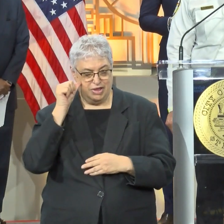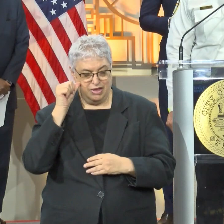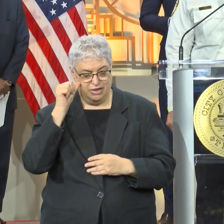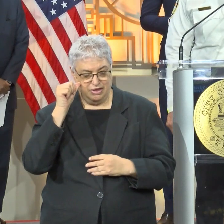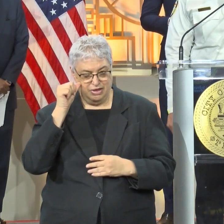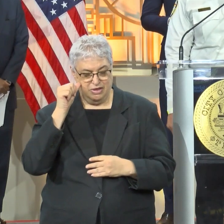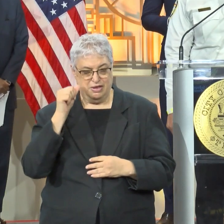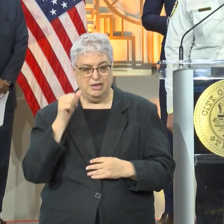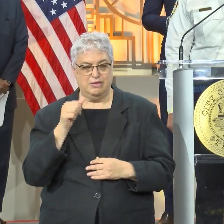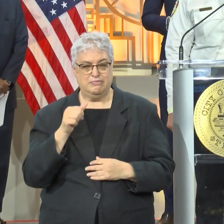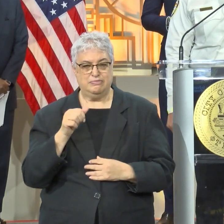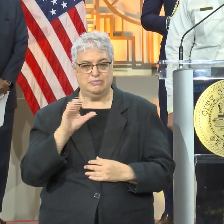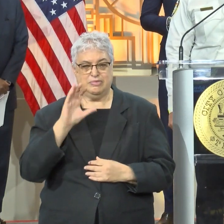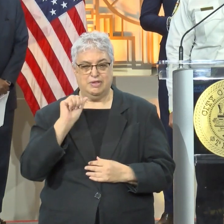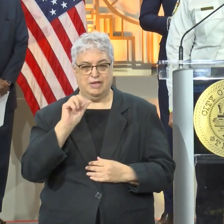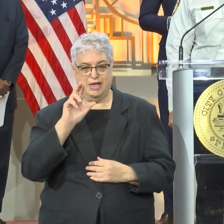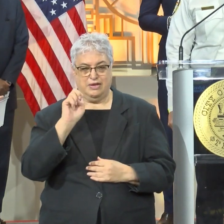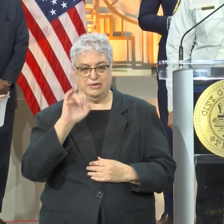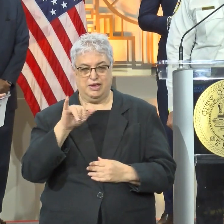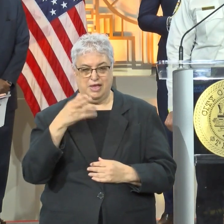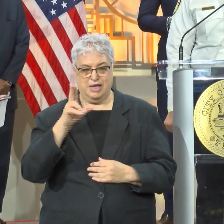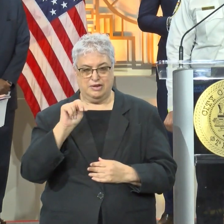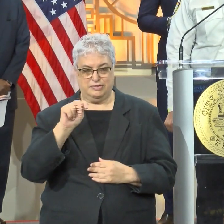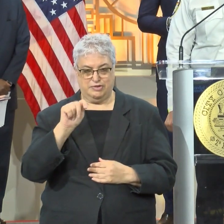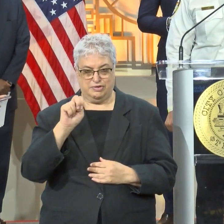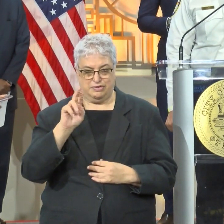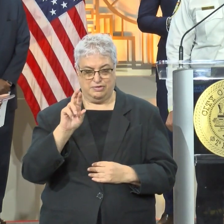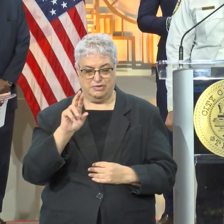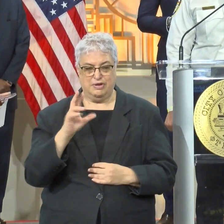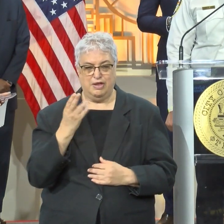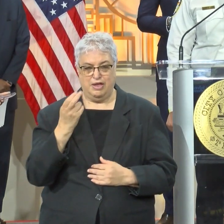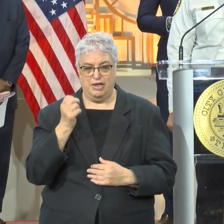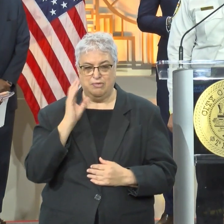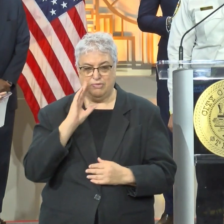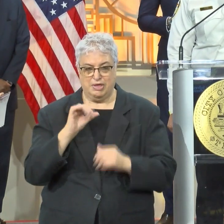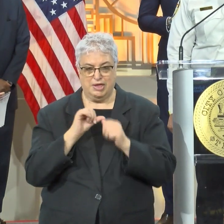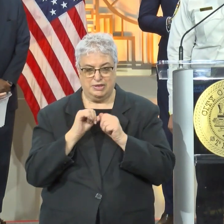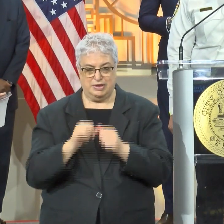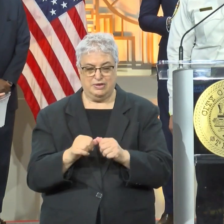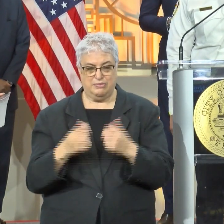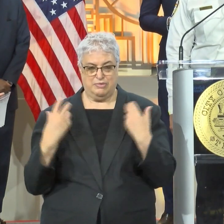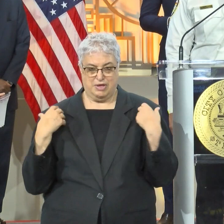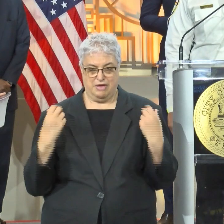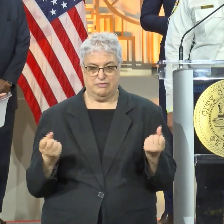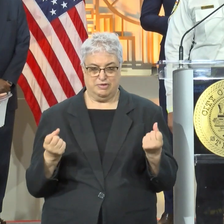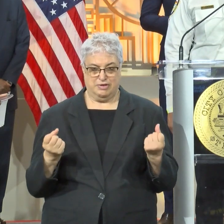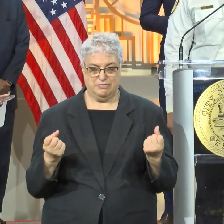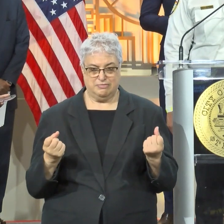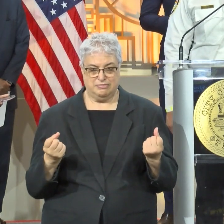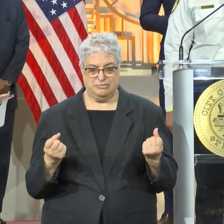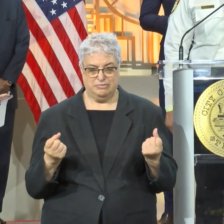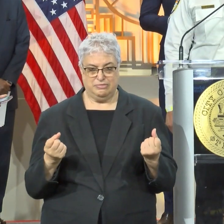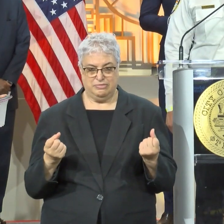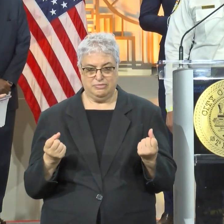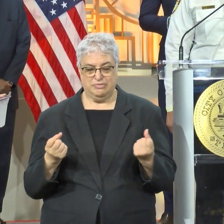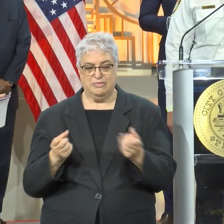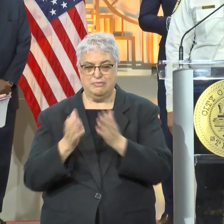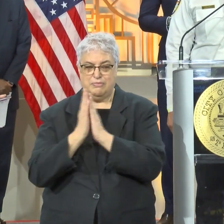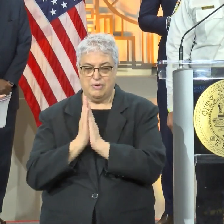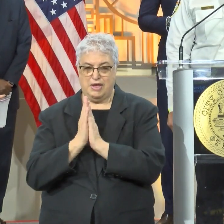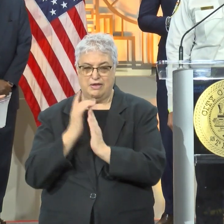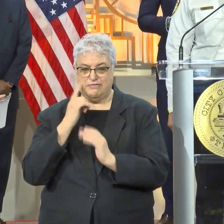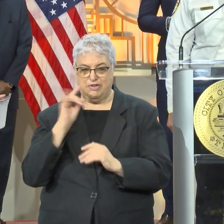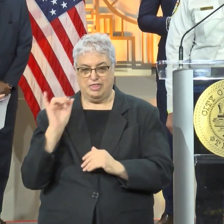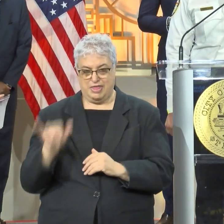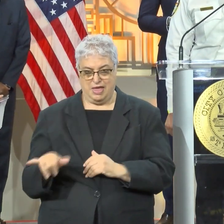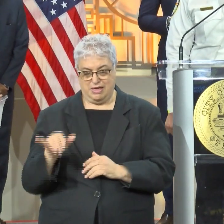hospital, firefighter Kerry Hunter, and he's going to continue his recovery. Keep them, please, in your prayers